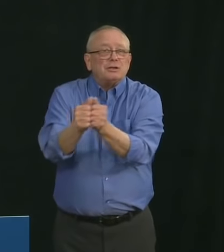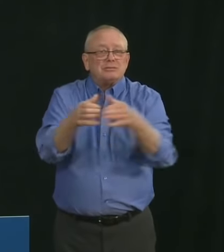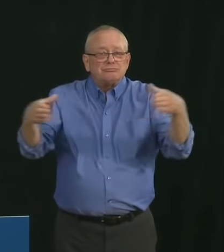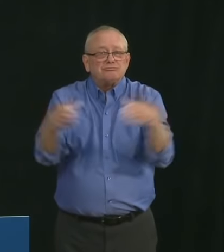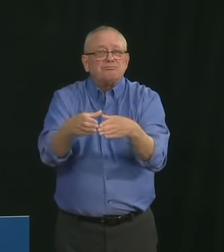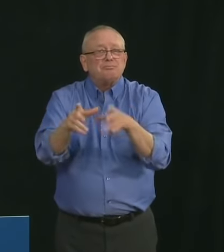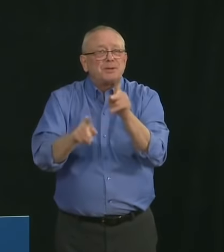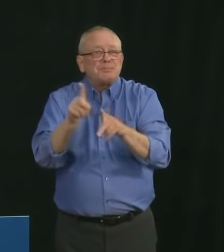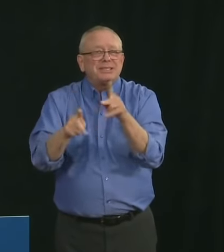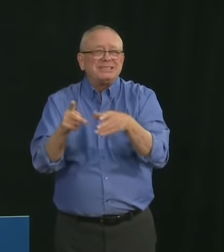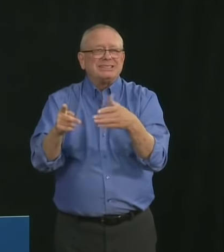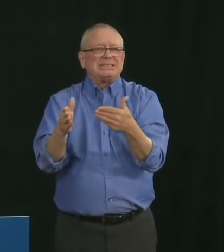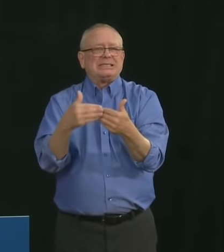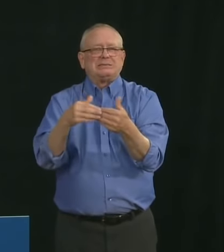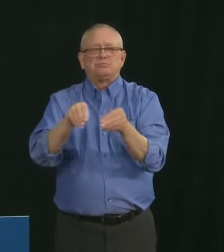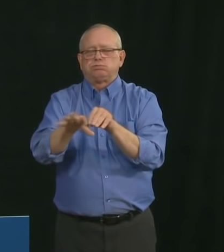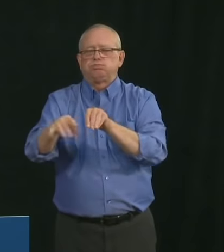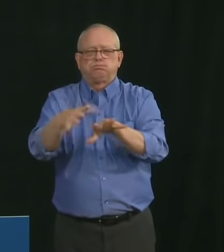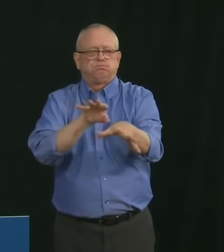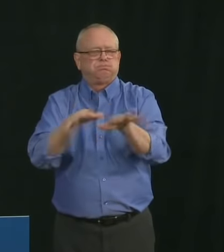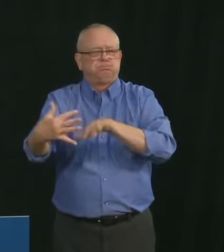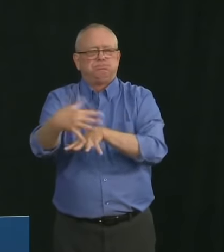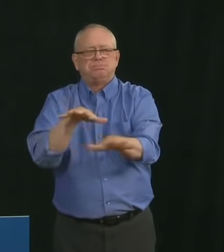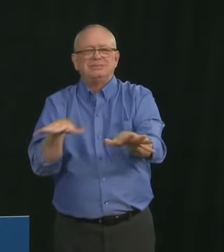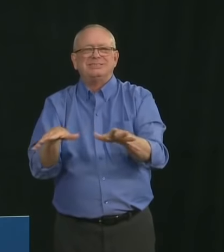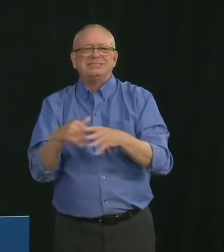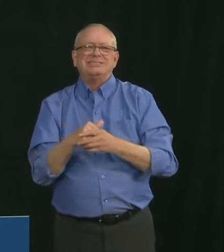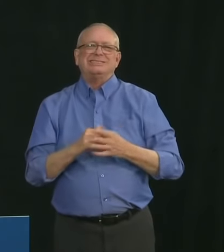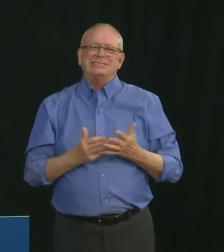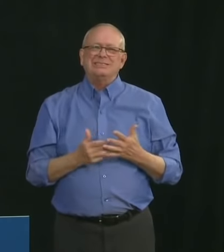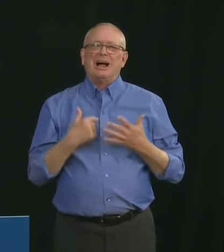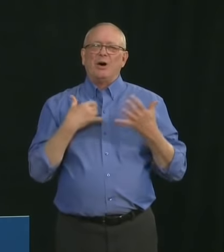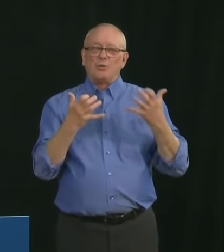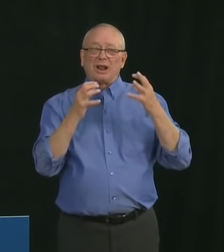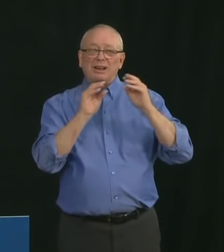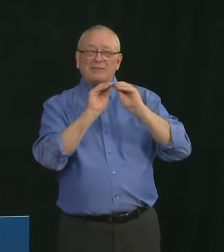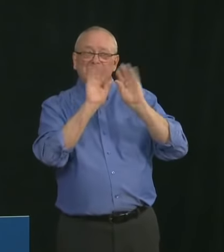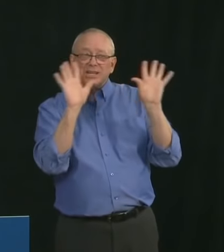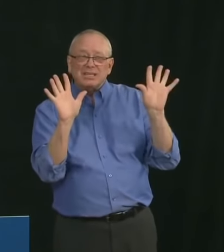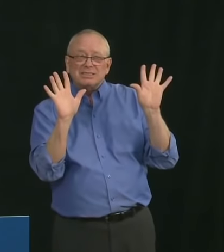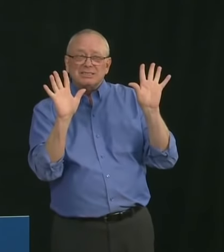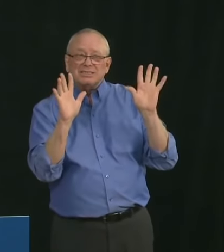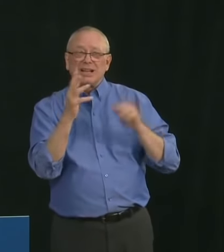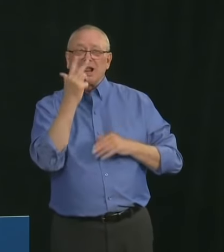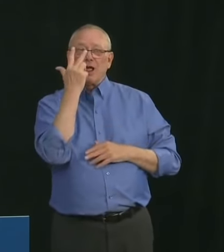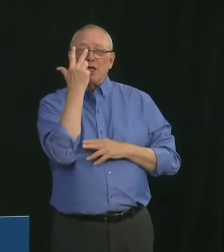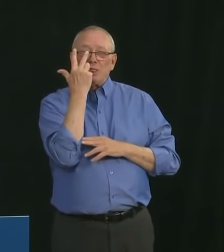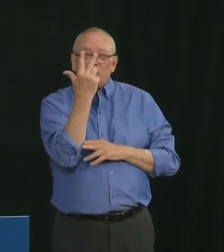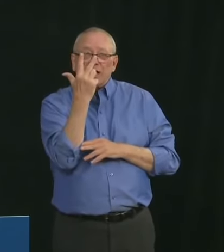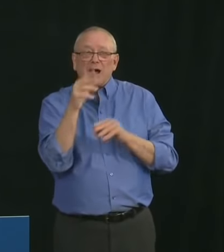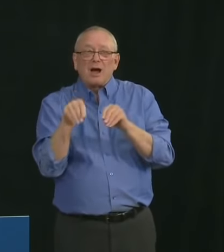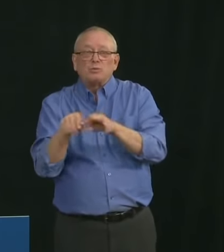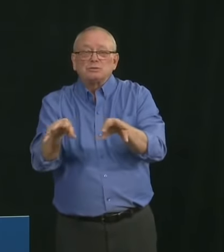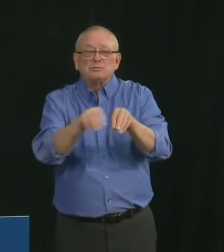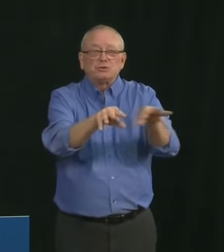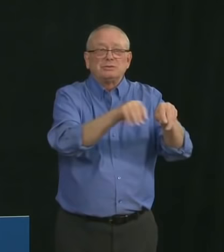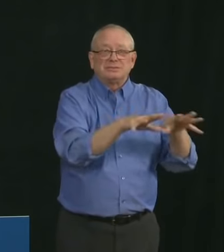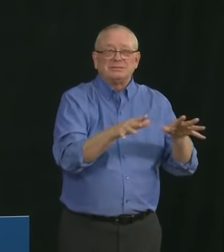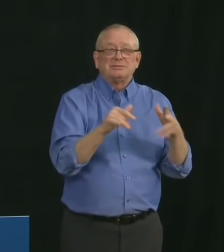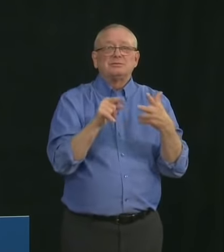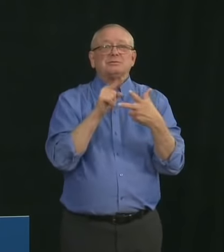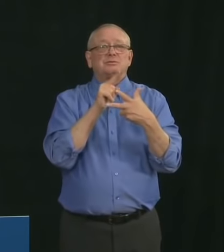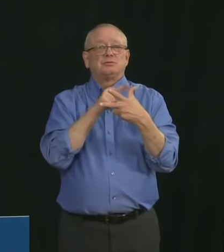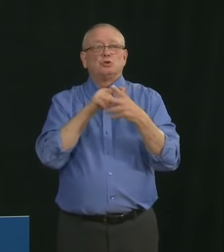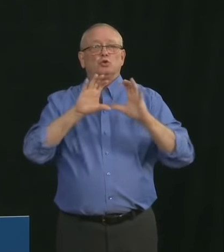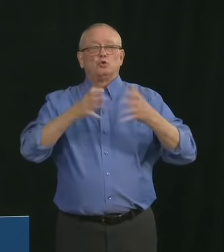so I have 3 outbreaks. 1 is in a group home actually, and 2 are in continuing care in Edmonton. I don't currently have the